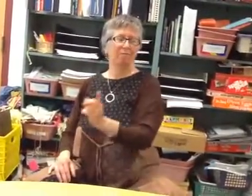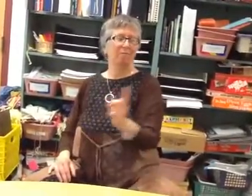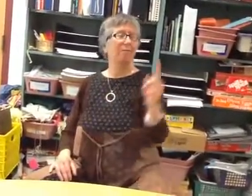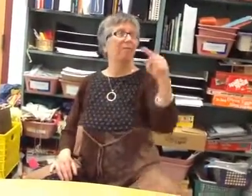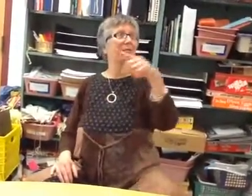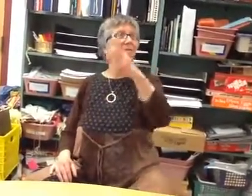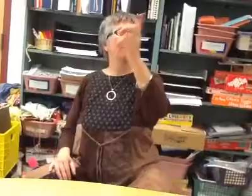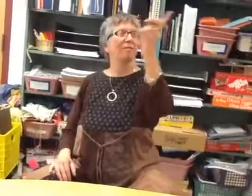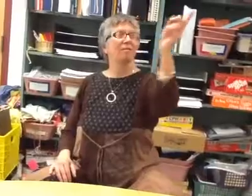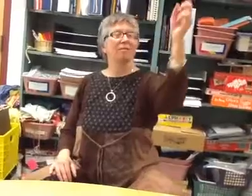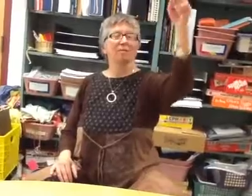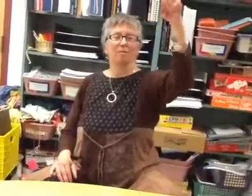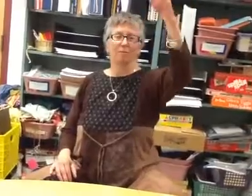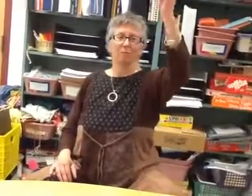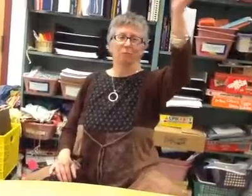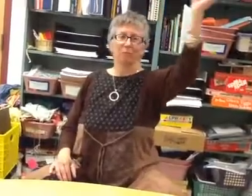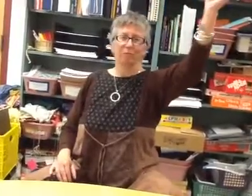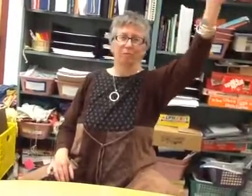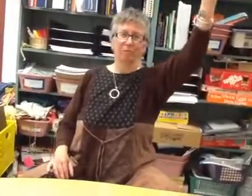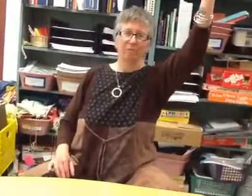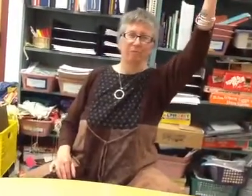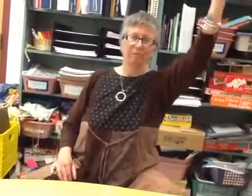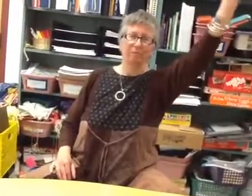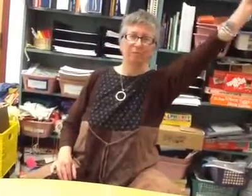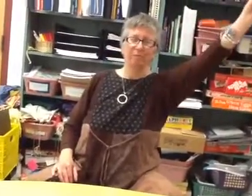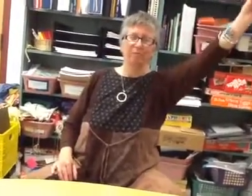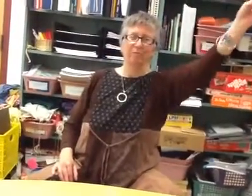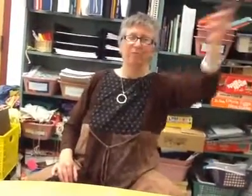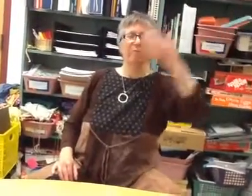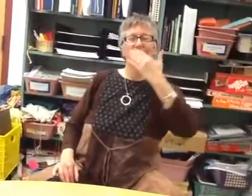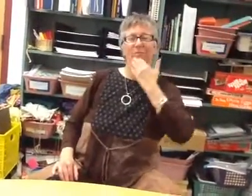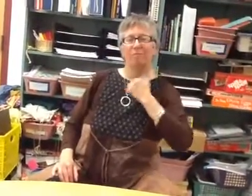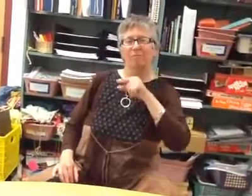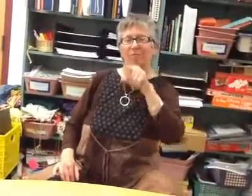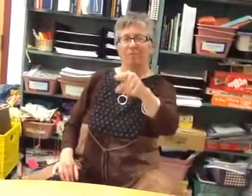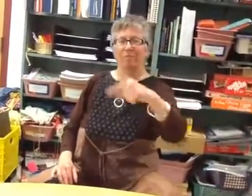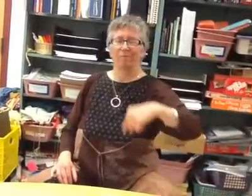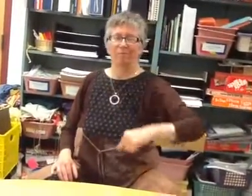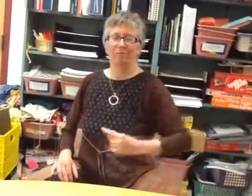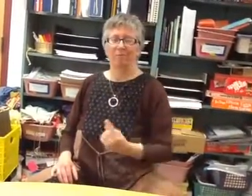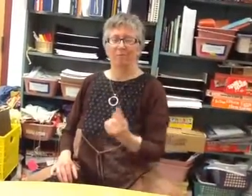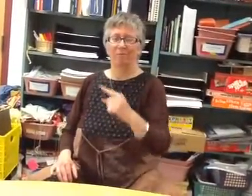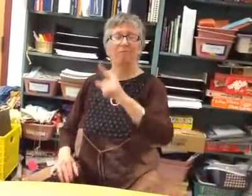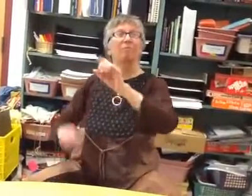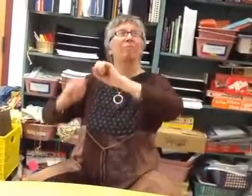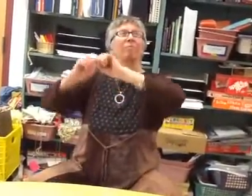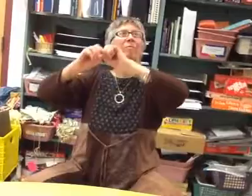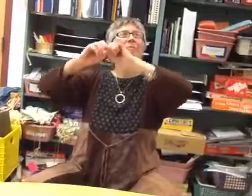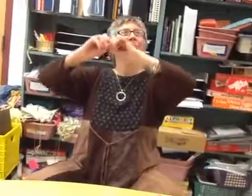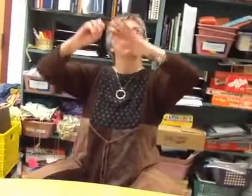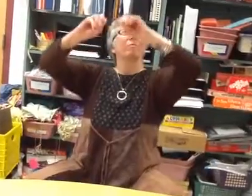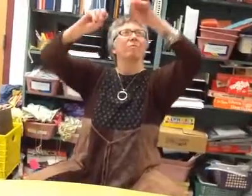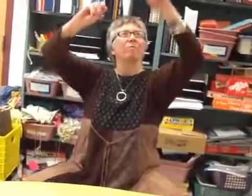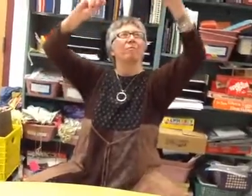sky, I. Baby, you're a firework. Come on, let